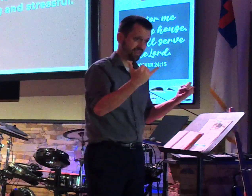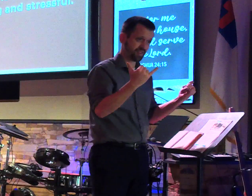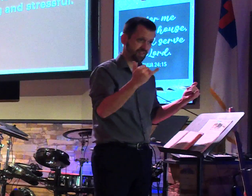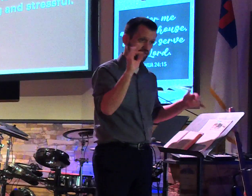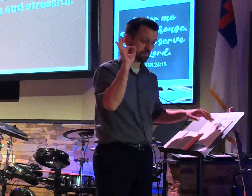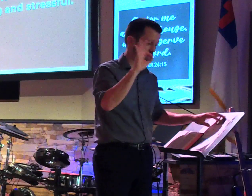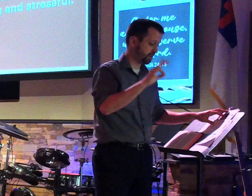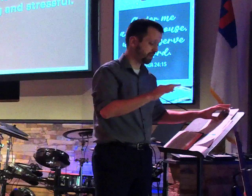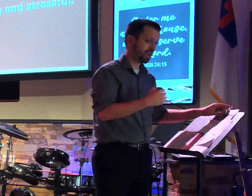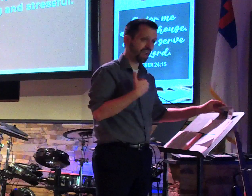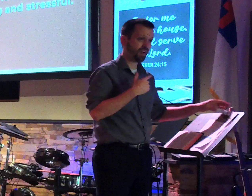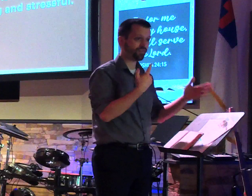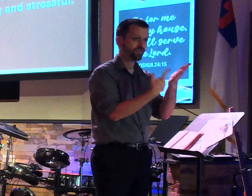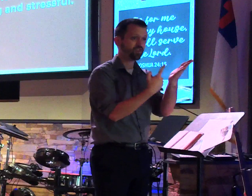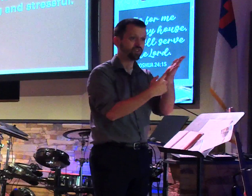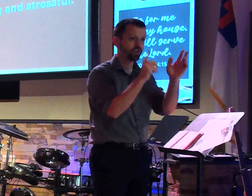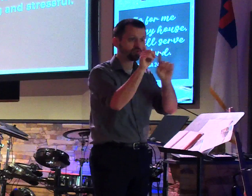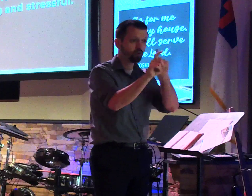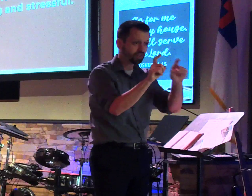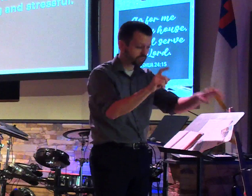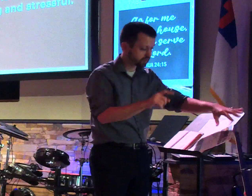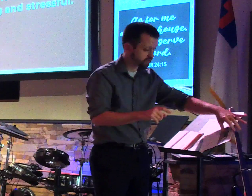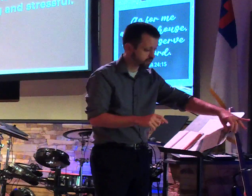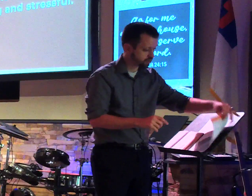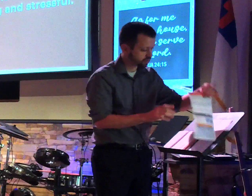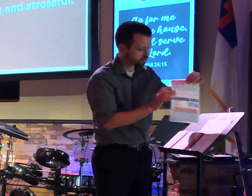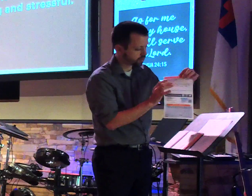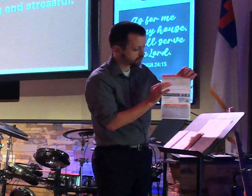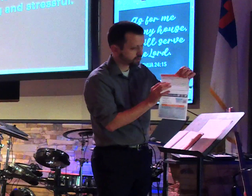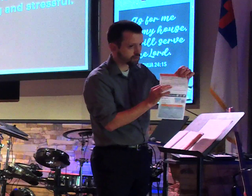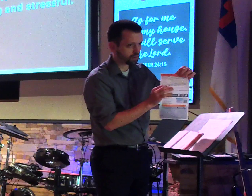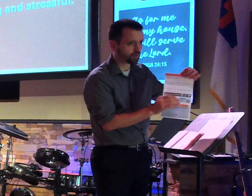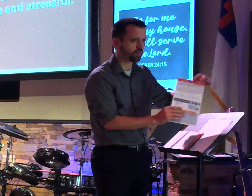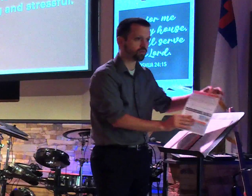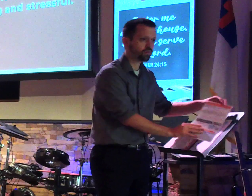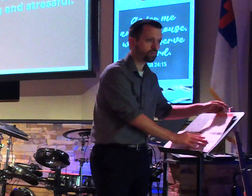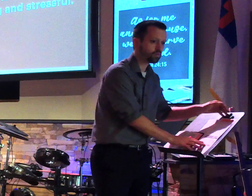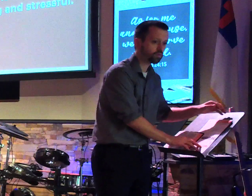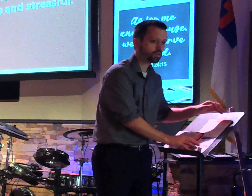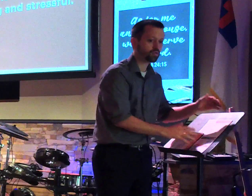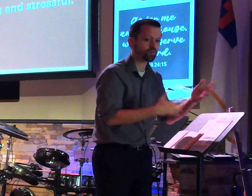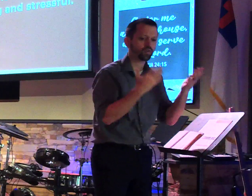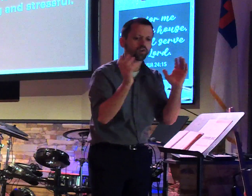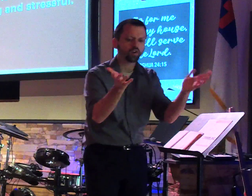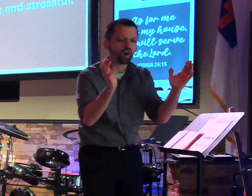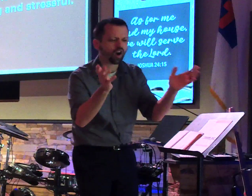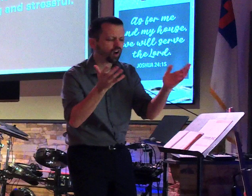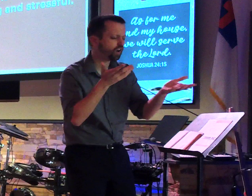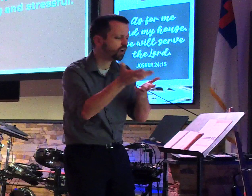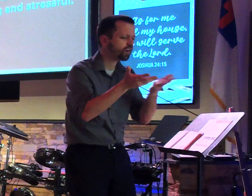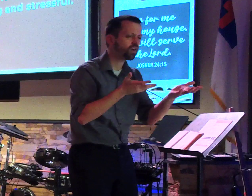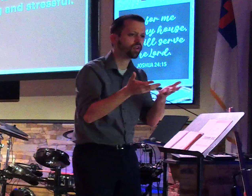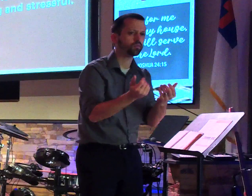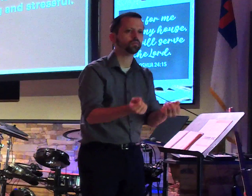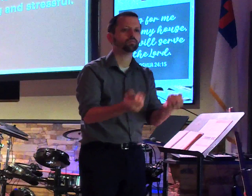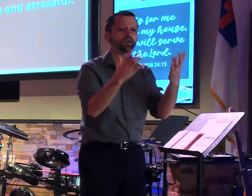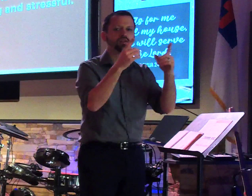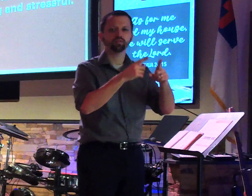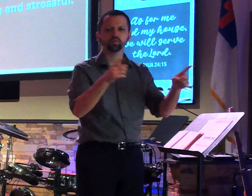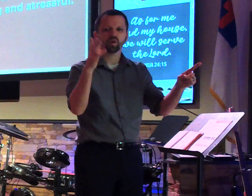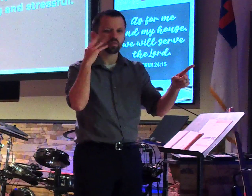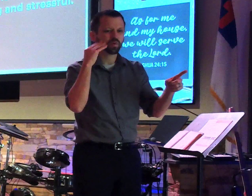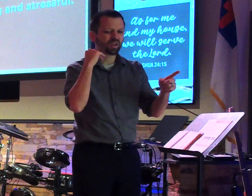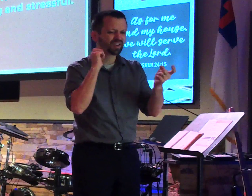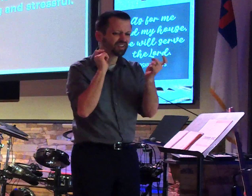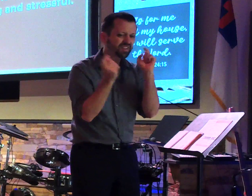it. There's discussion questions on the back. You can discuss it. You can talk about it. And many of you are going through change or trials